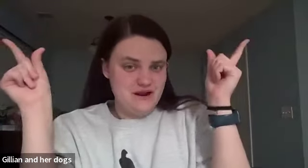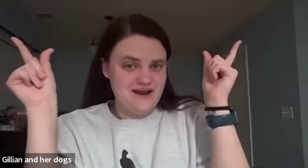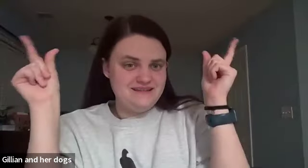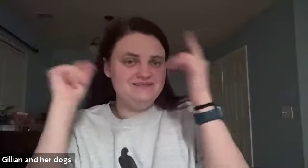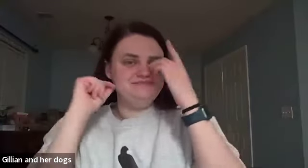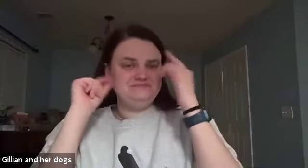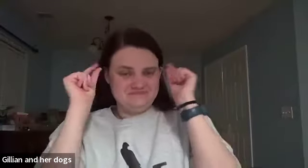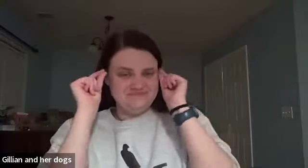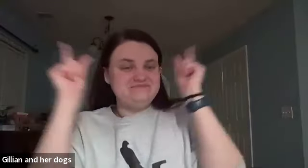surprise, surprise.